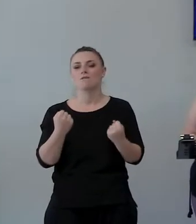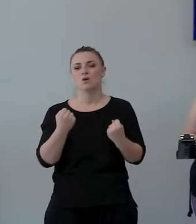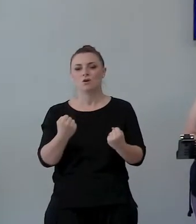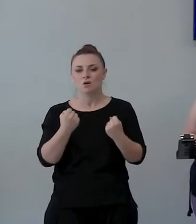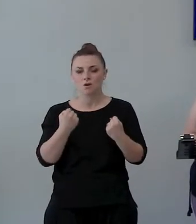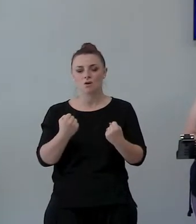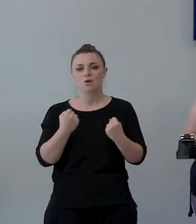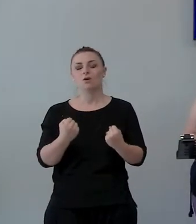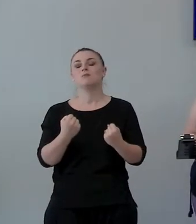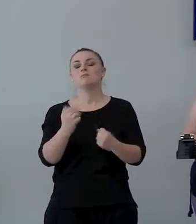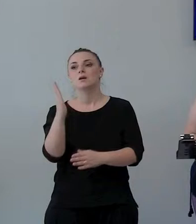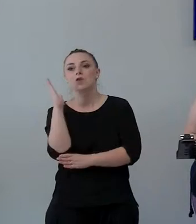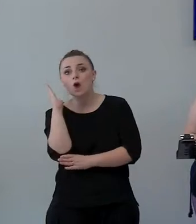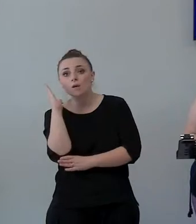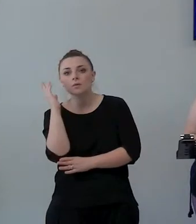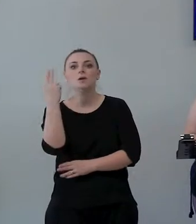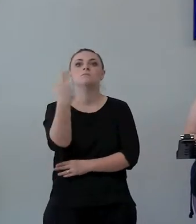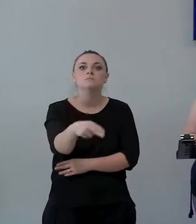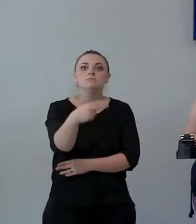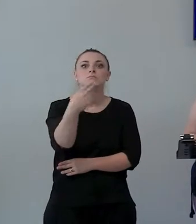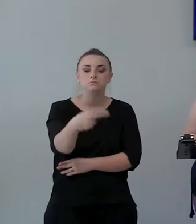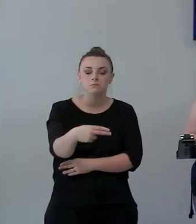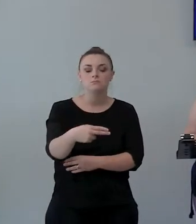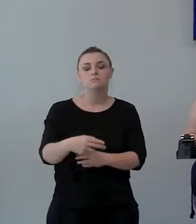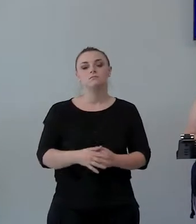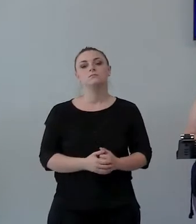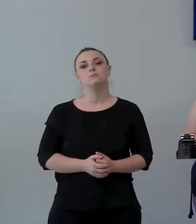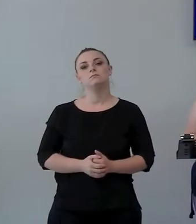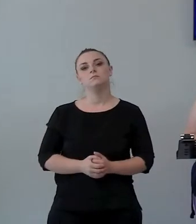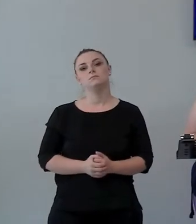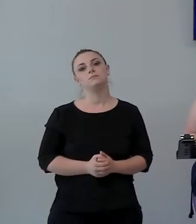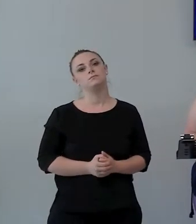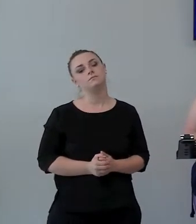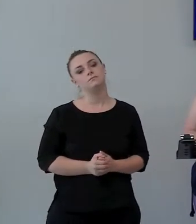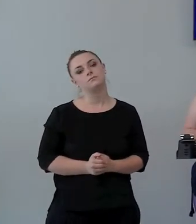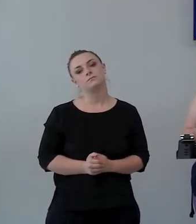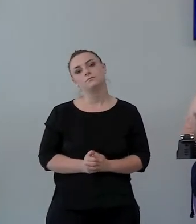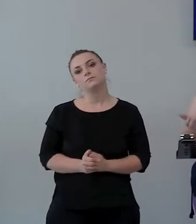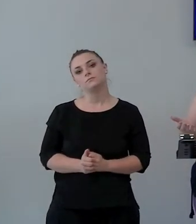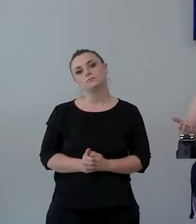a dormire. She's really tired, but she can't sleep.